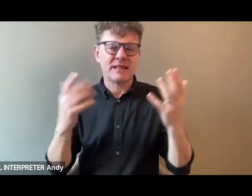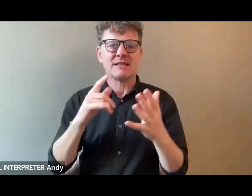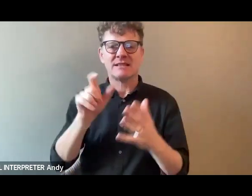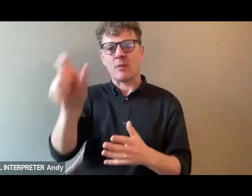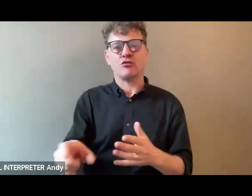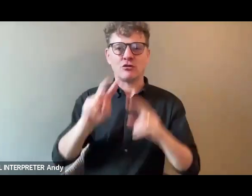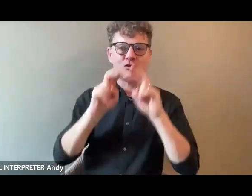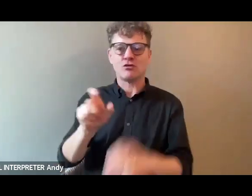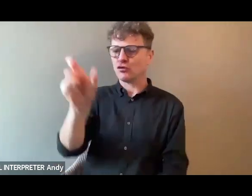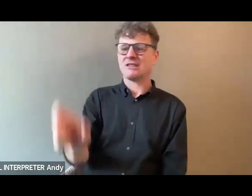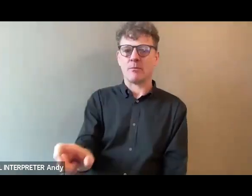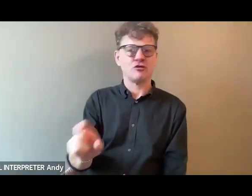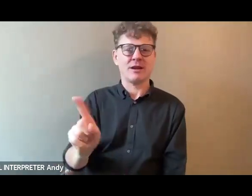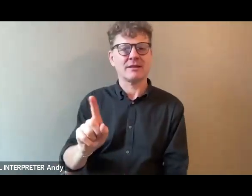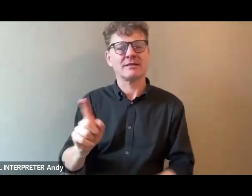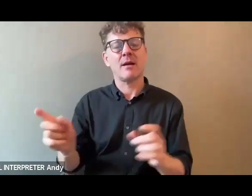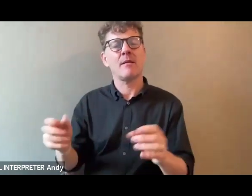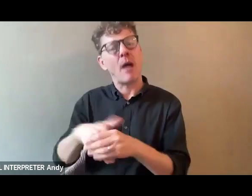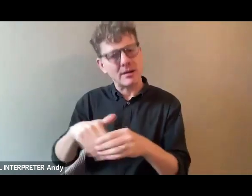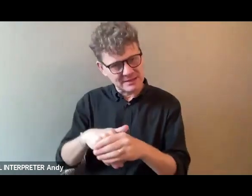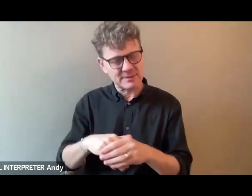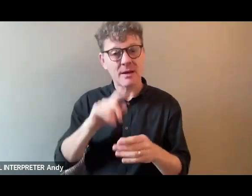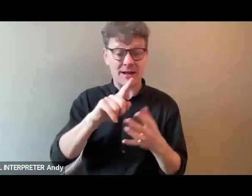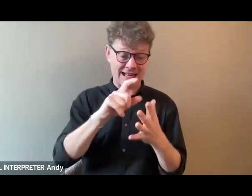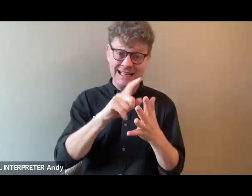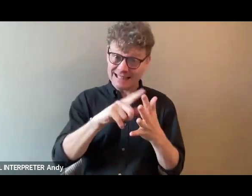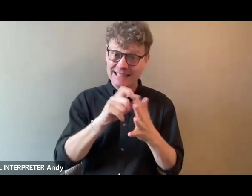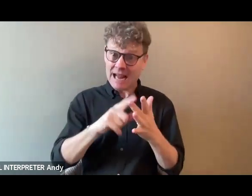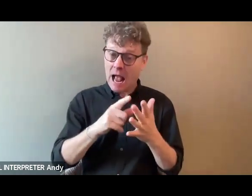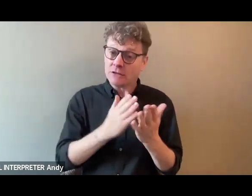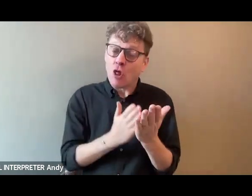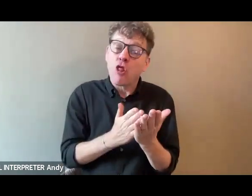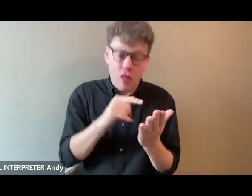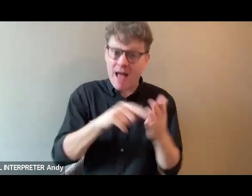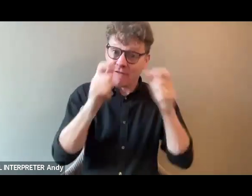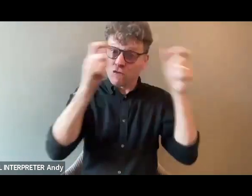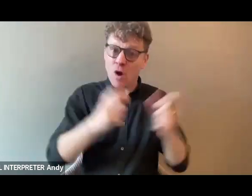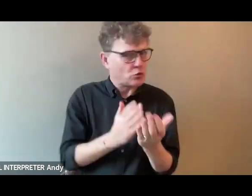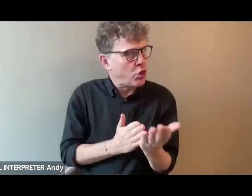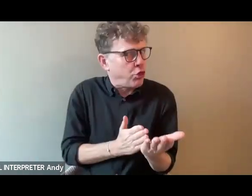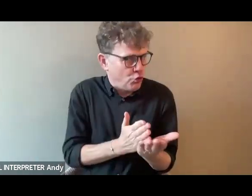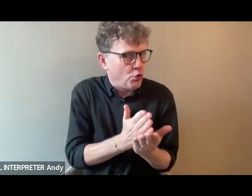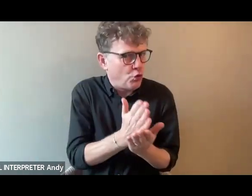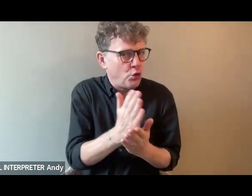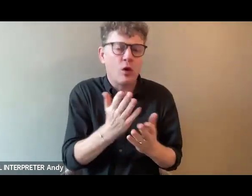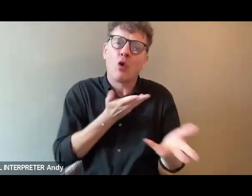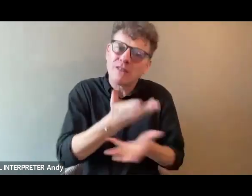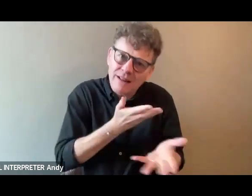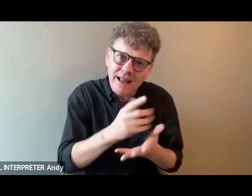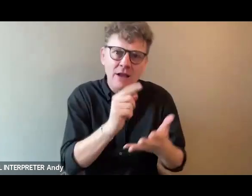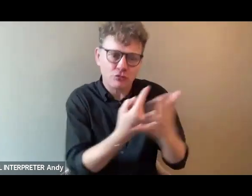But EDI is built in throughout that framework. It talks about consultation, it talks